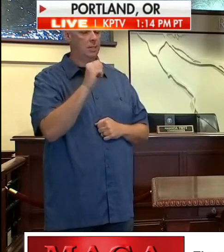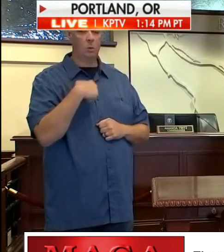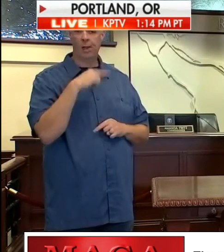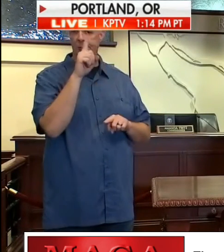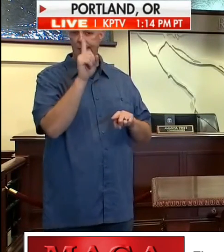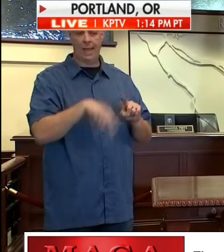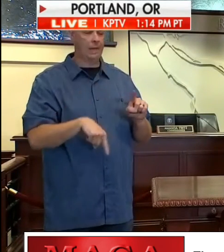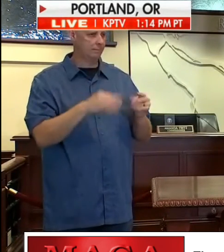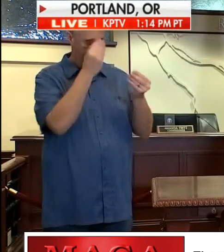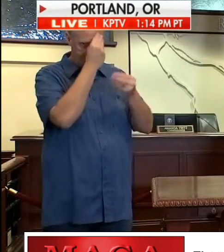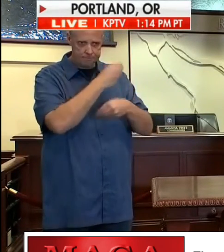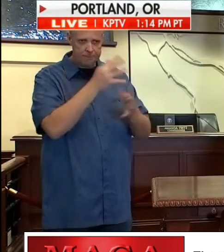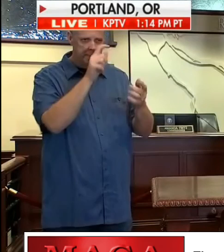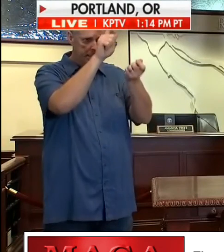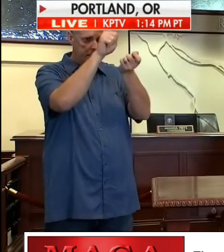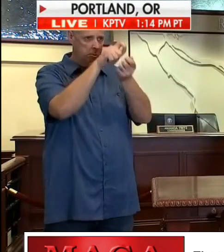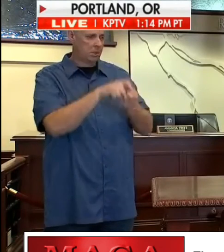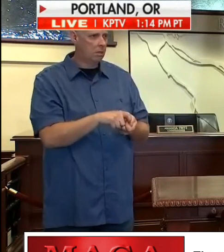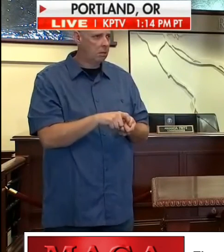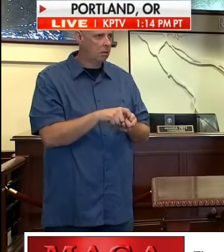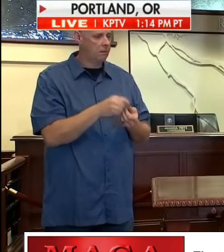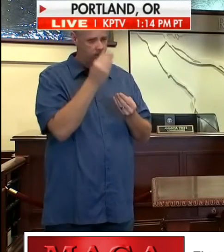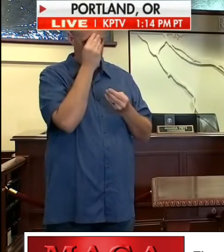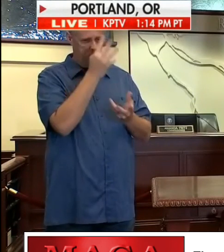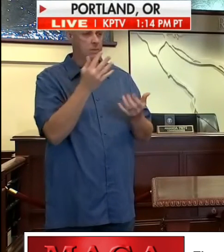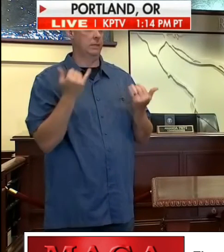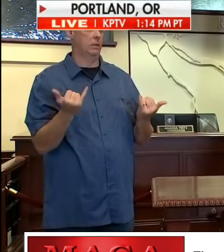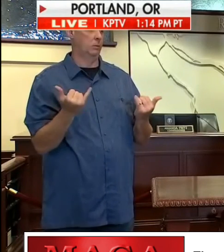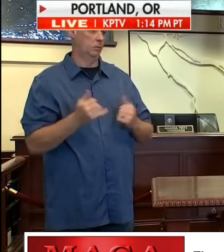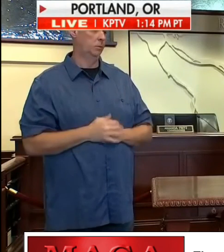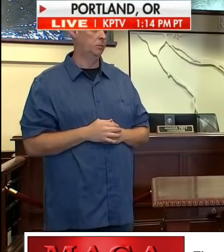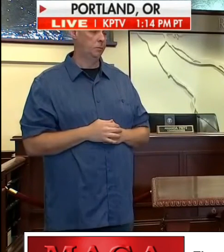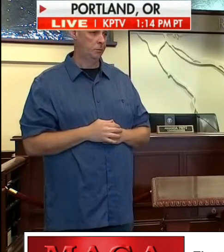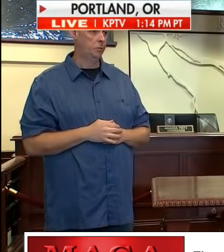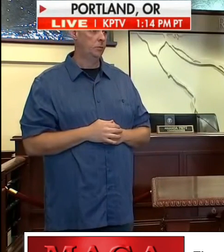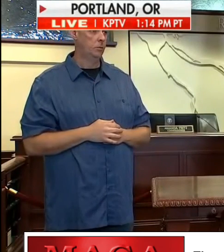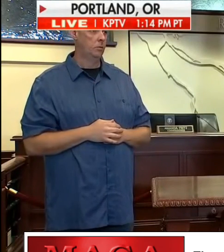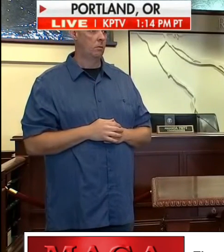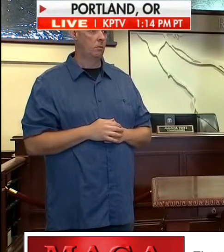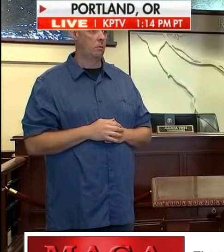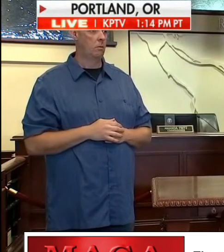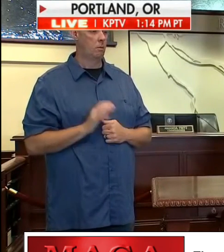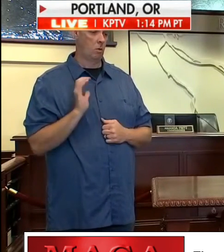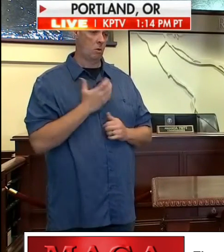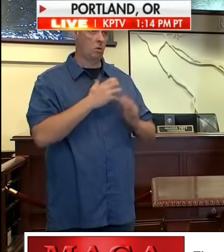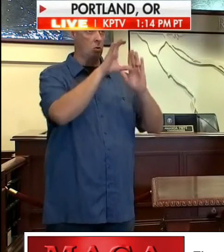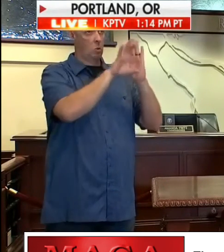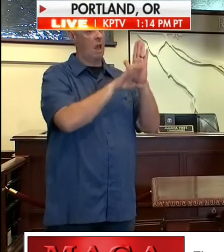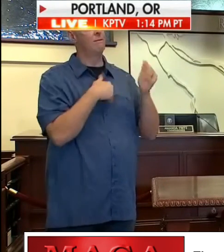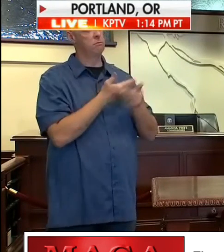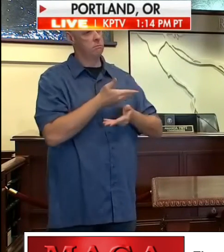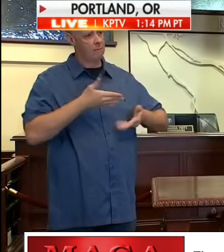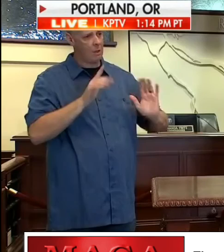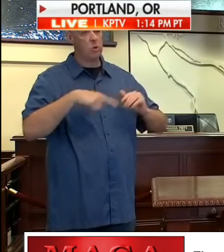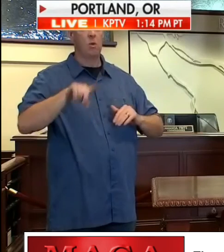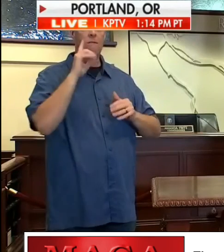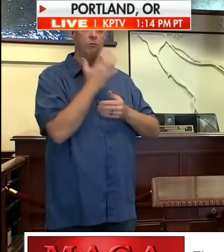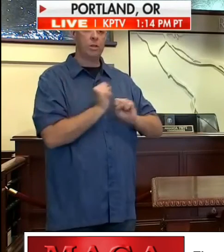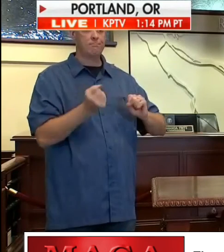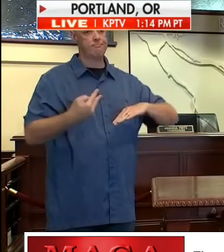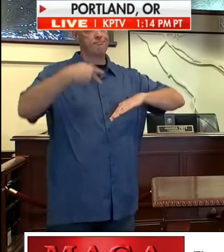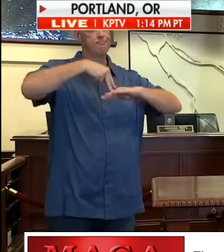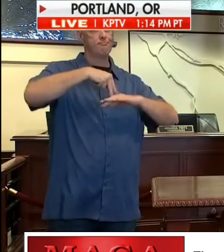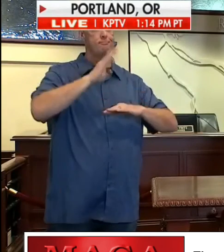cannot release any specific details at this time. Our Constitution permits freedom of speech and assembly,